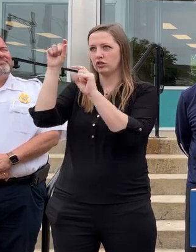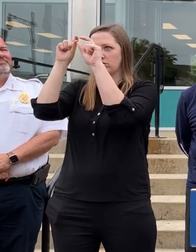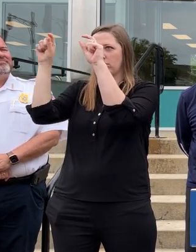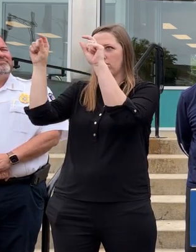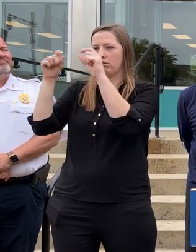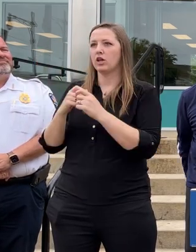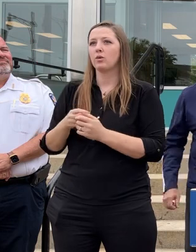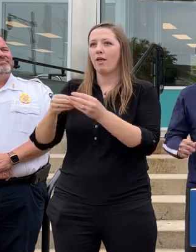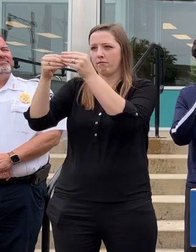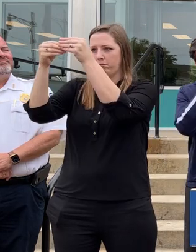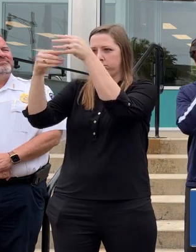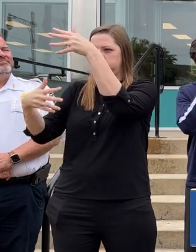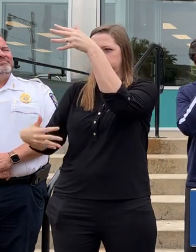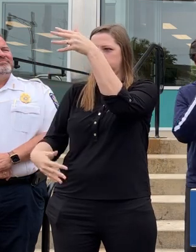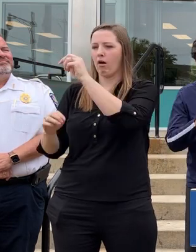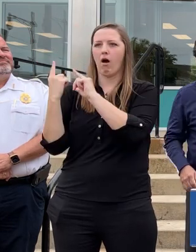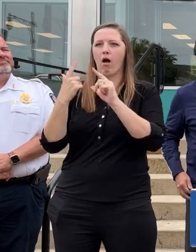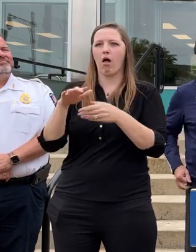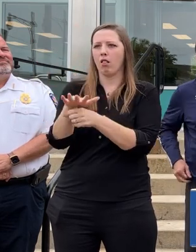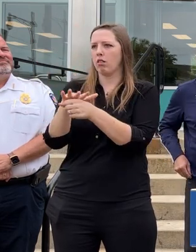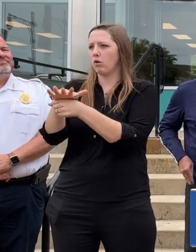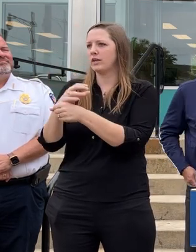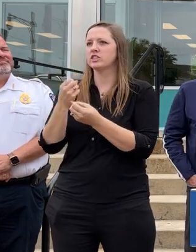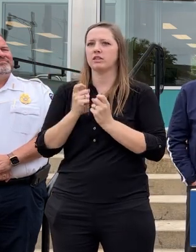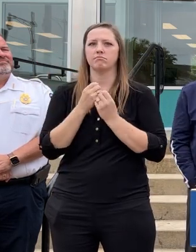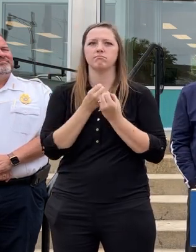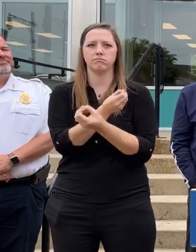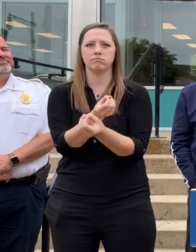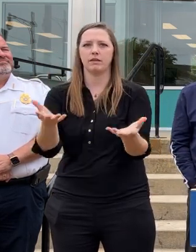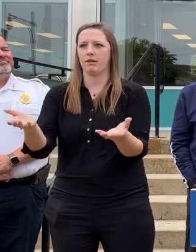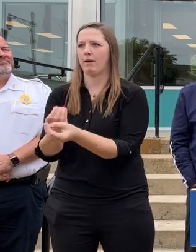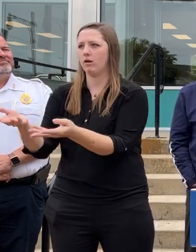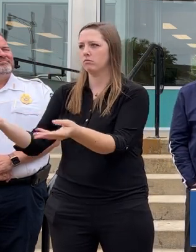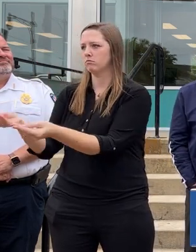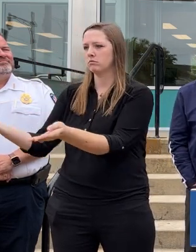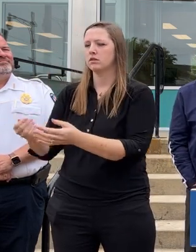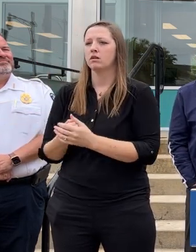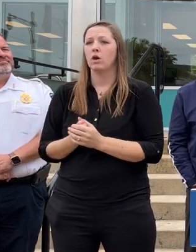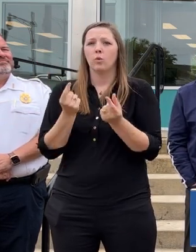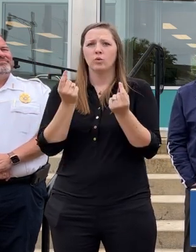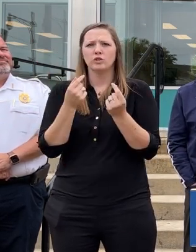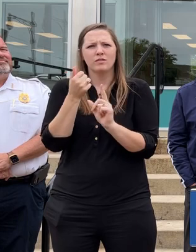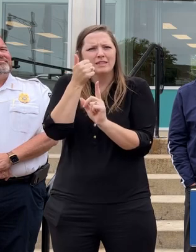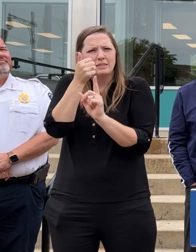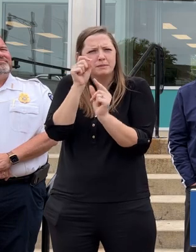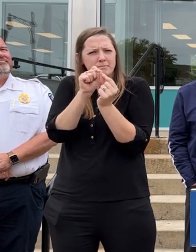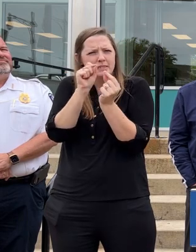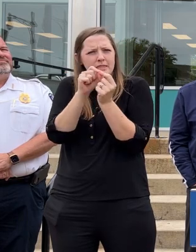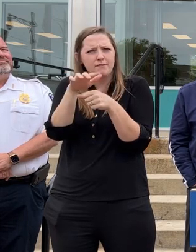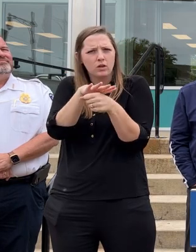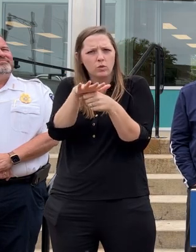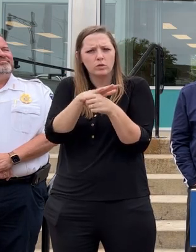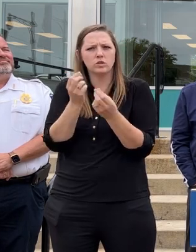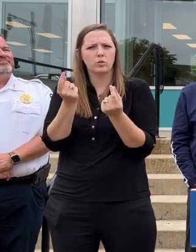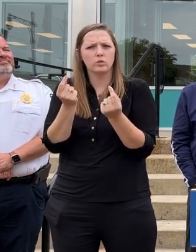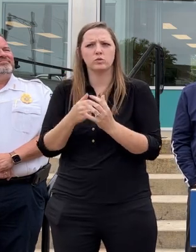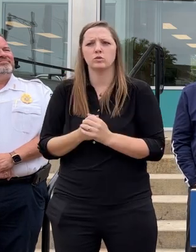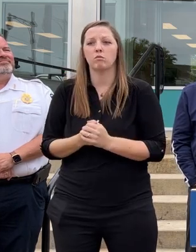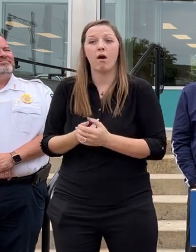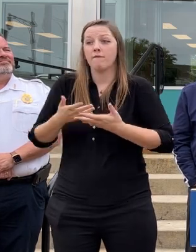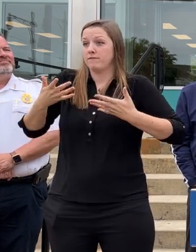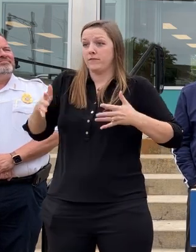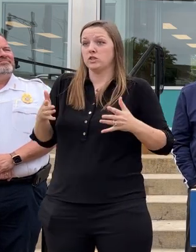of the locations that are distributing these and what you need to do for that specific location in order to sign up for one. We've already